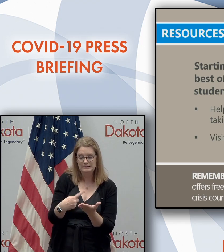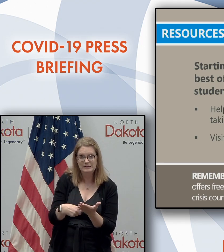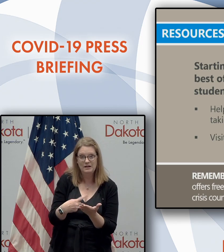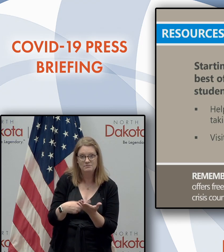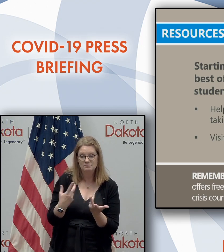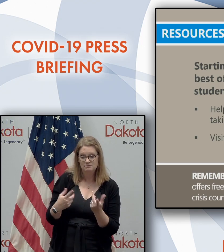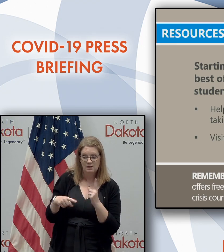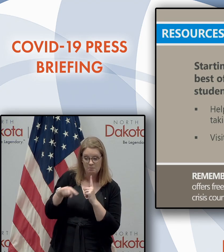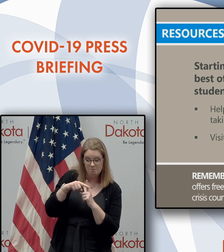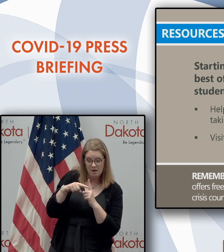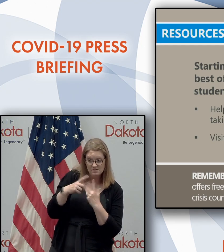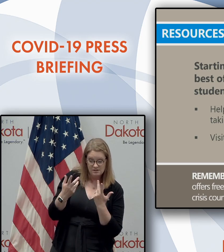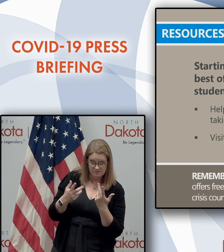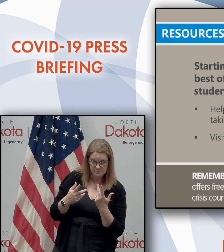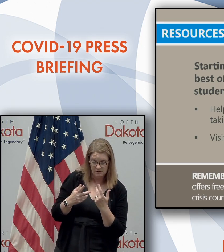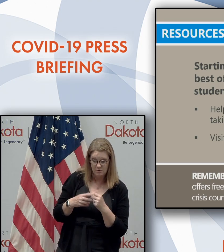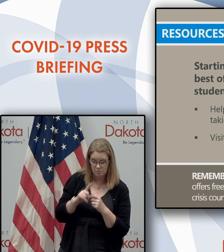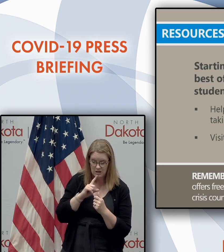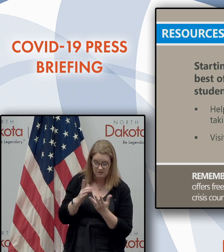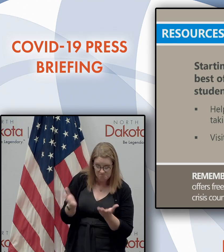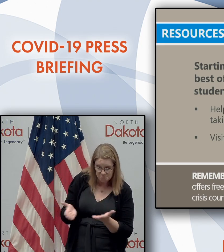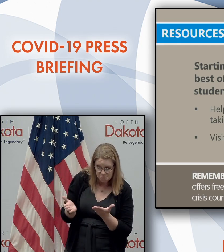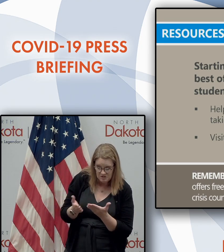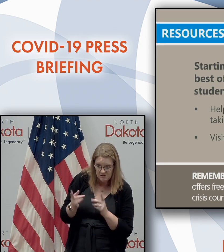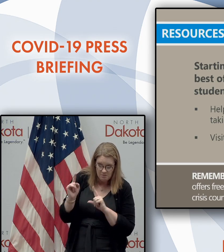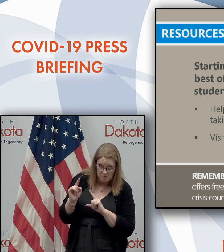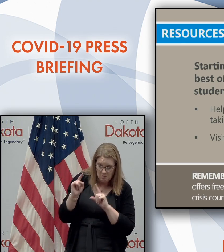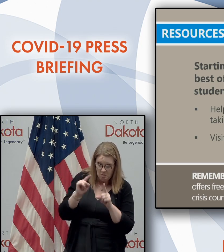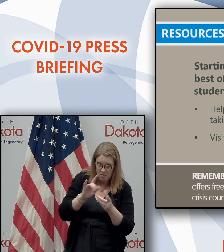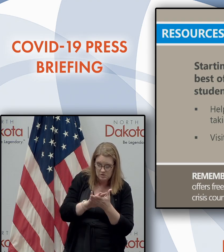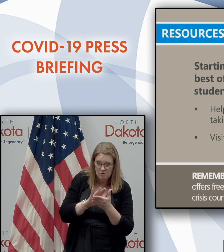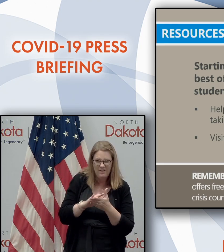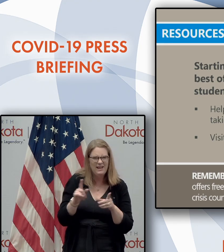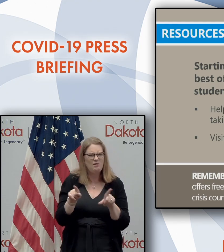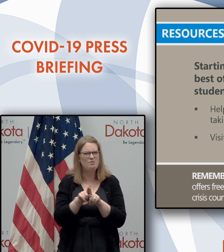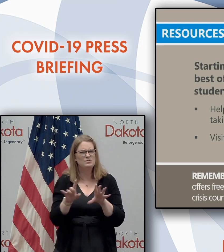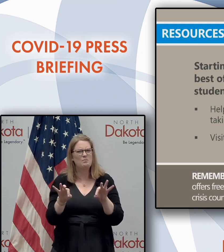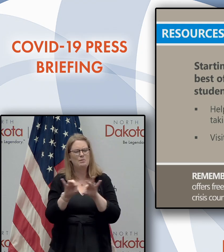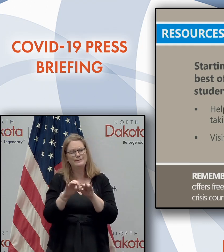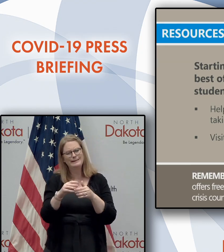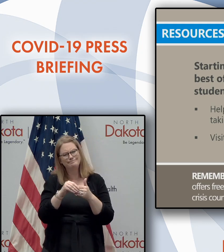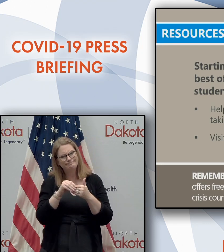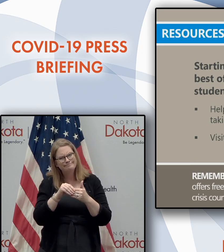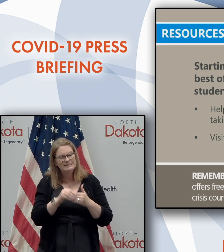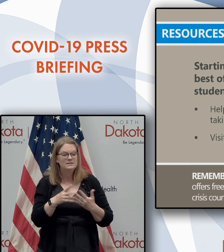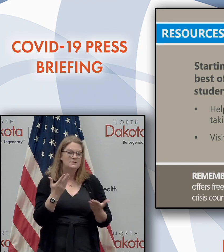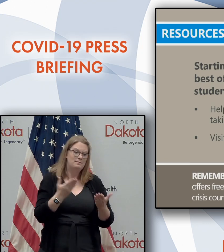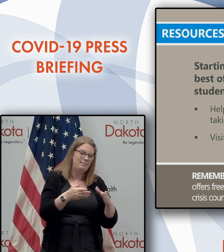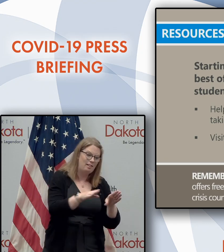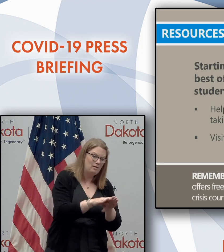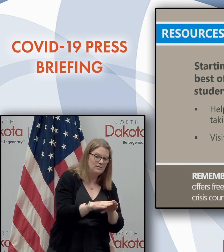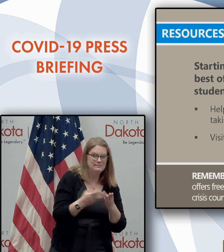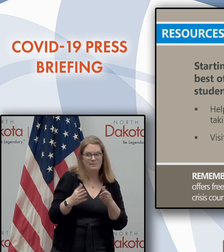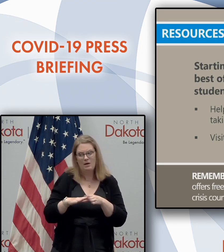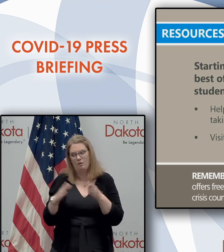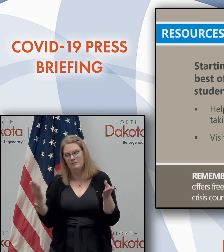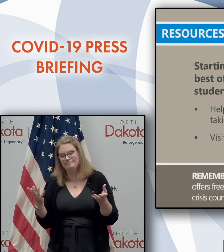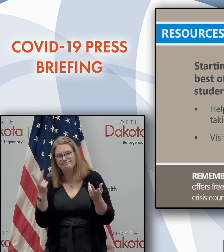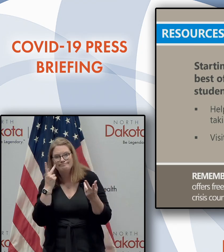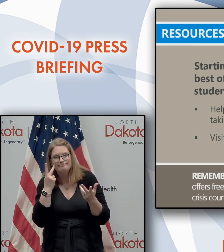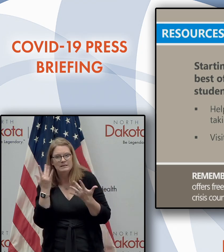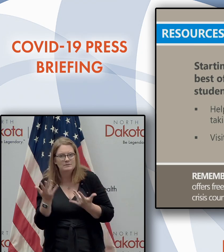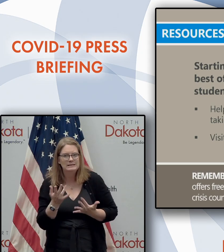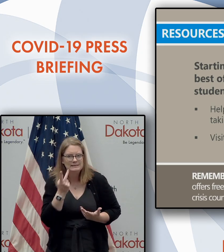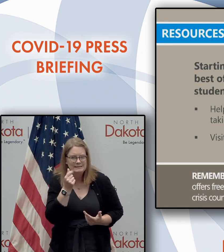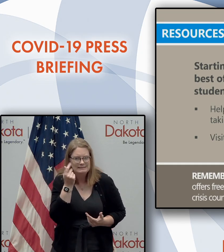attending school, however that looks, emphasizing the importance of flexibility. You can help your child identify strategies to remain healthy, which